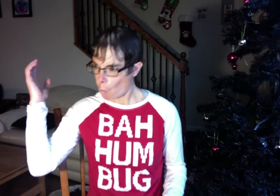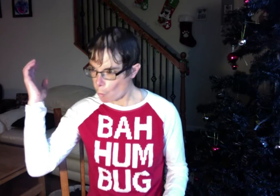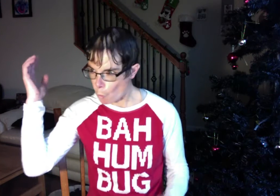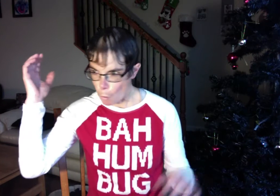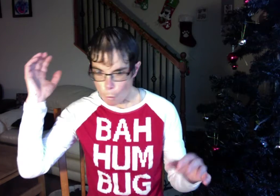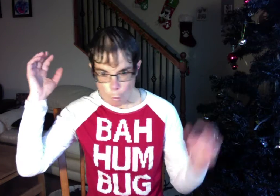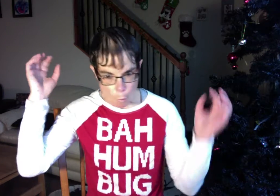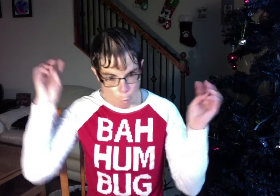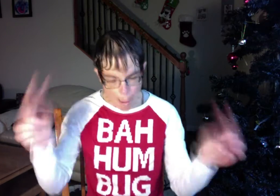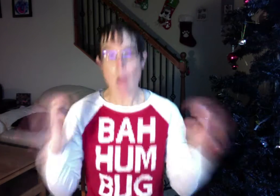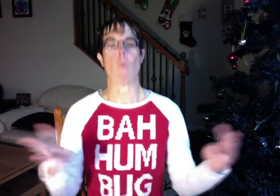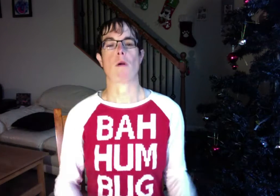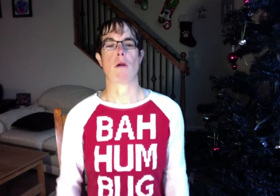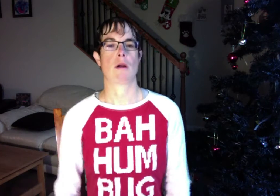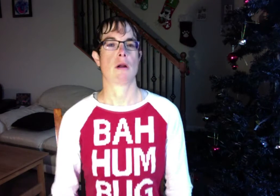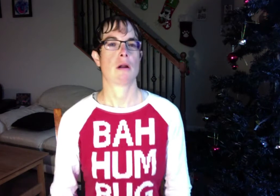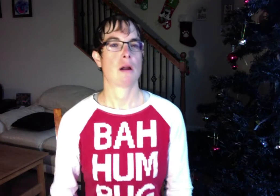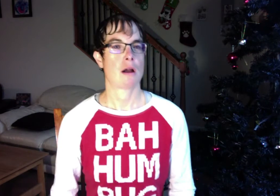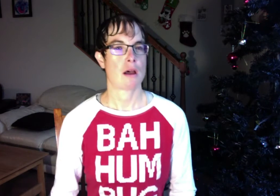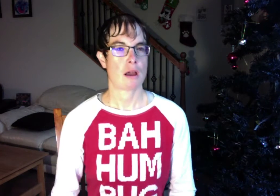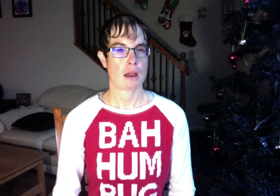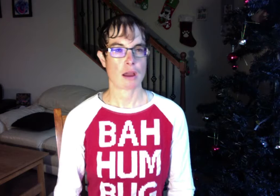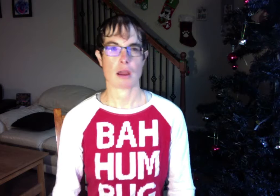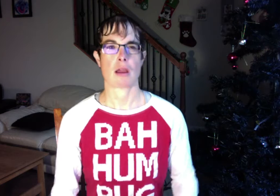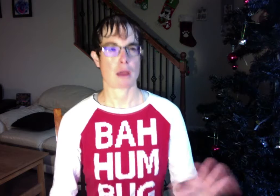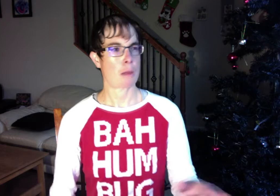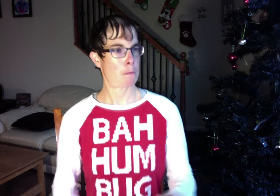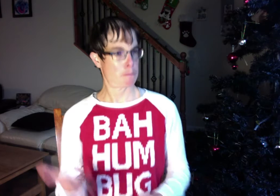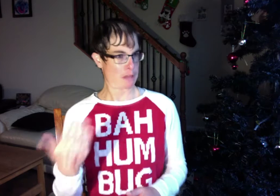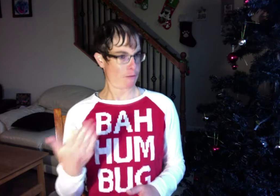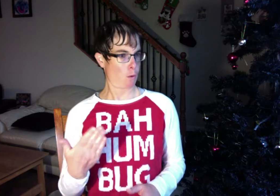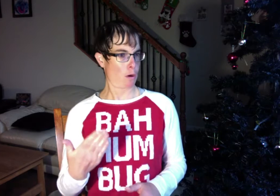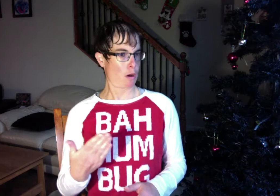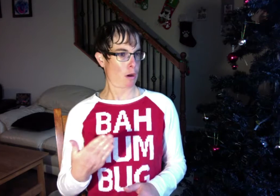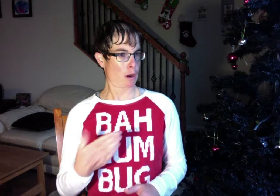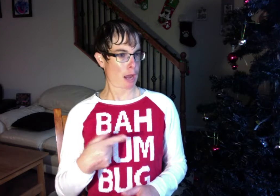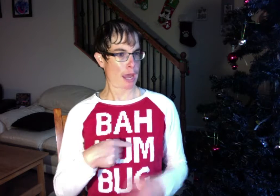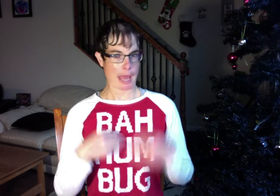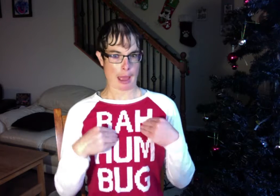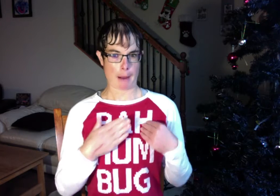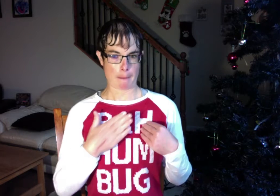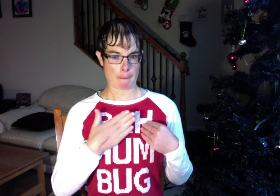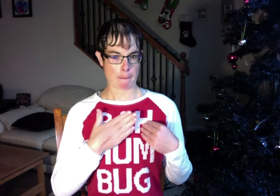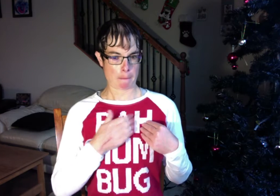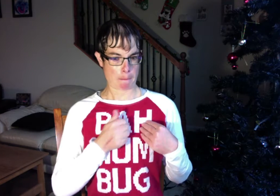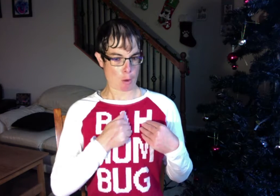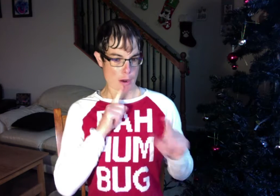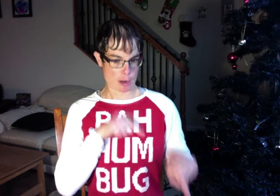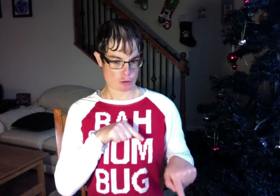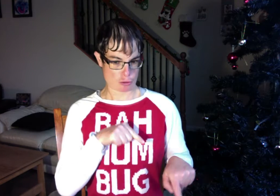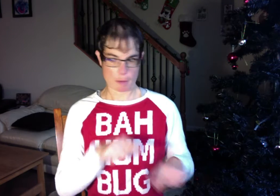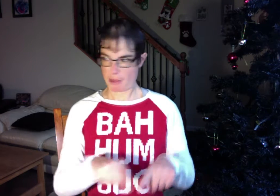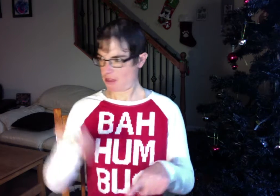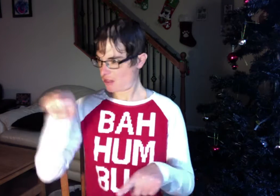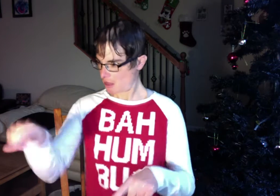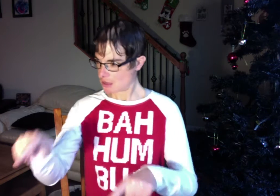I asked you that question, I already had an answer in mind. I kind of knew what we were going with. But then I came over here to this group over here, and they completely refreshed my memory on a story